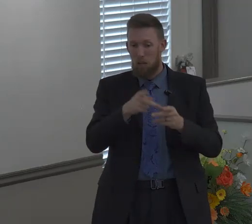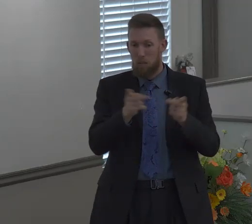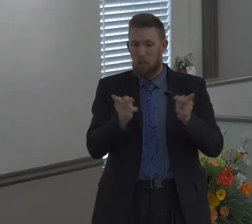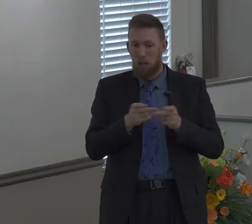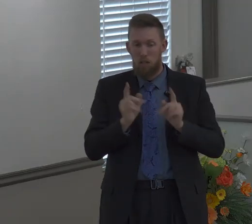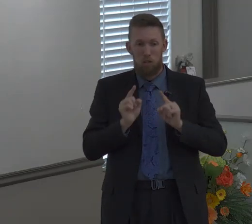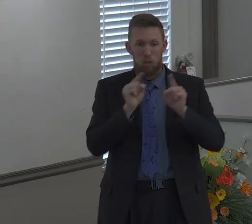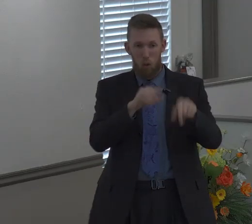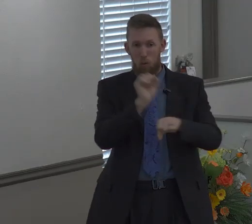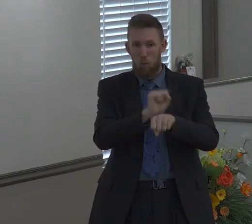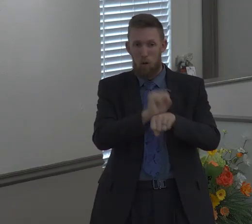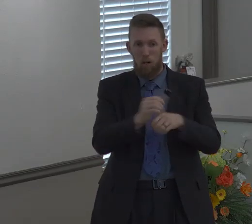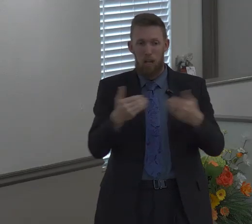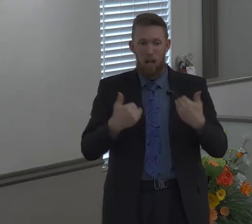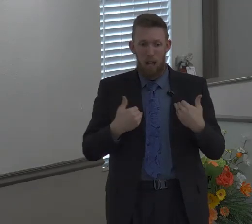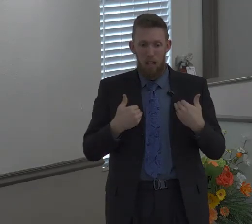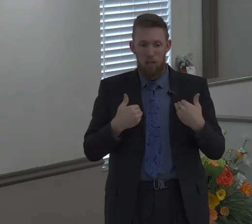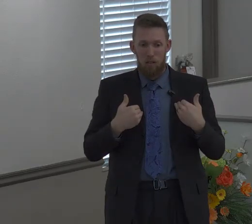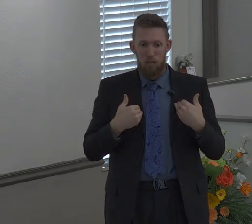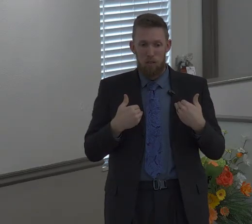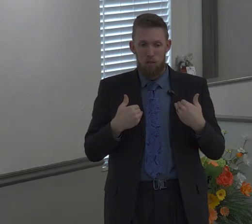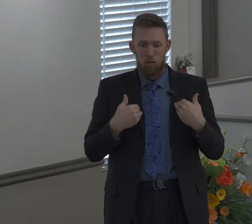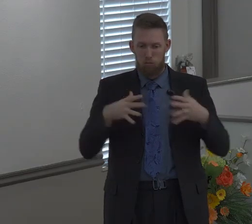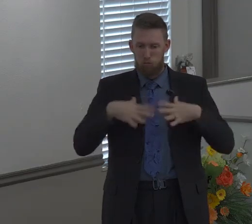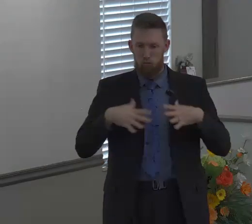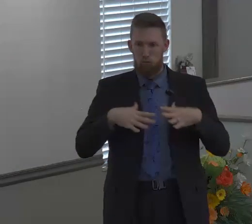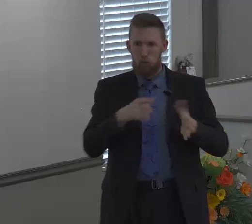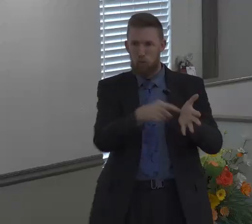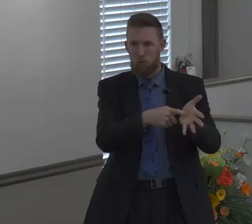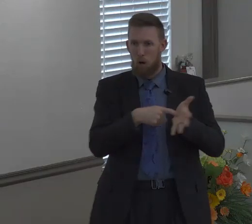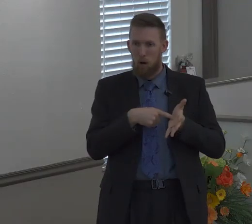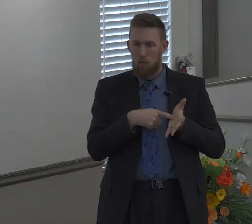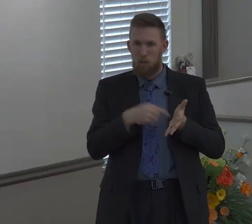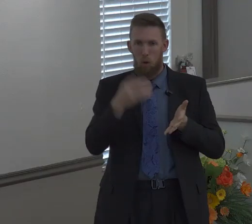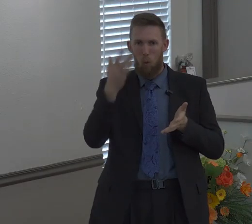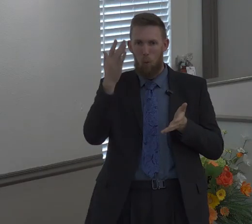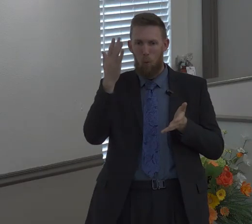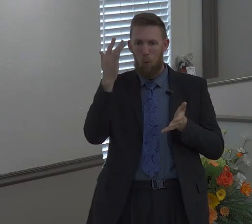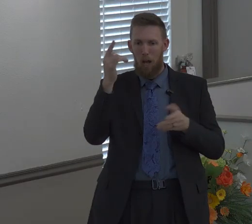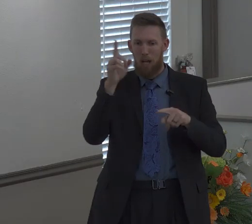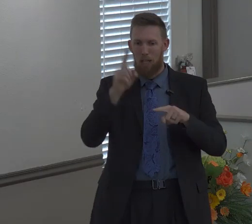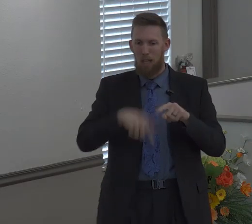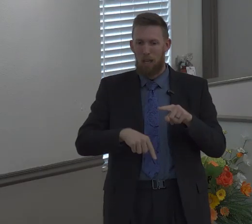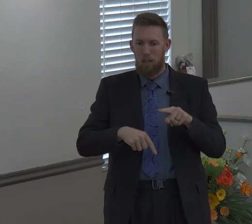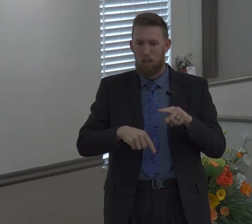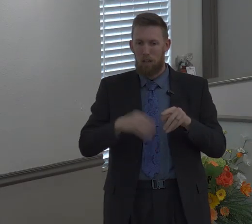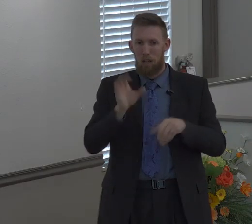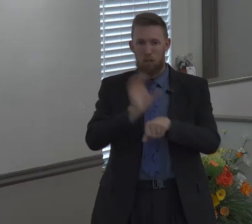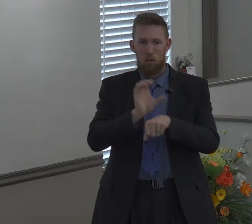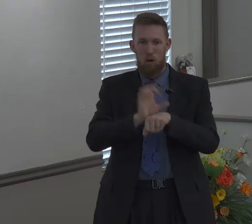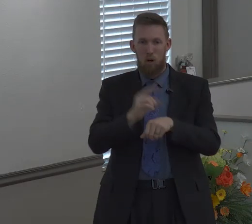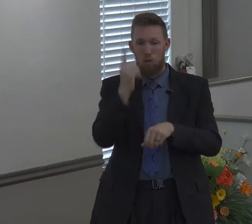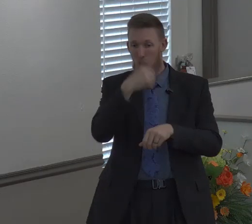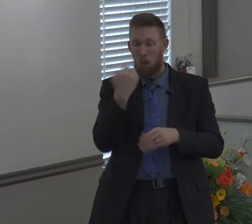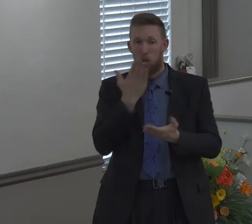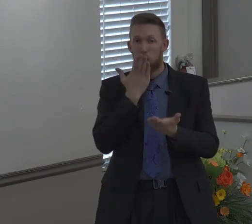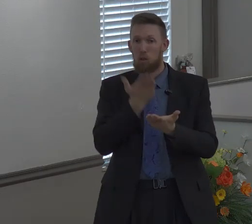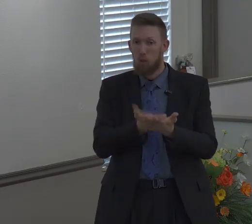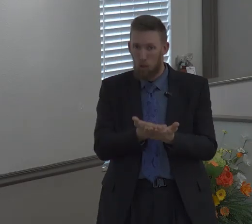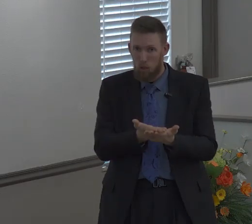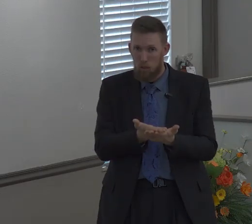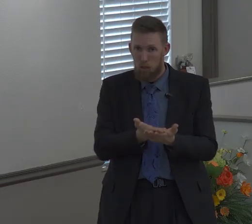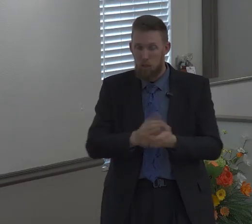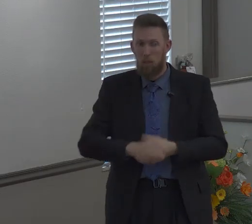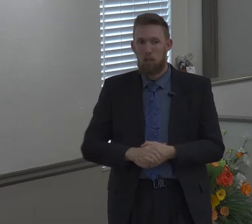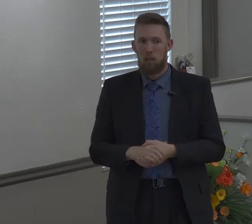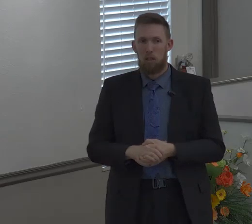has a dress code. The bank has a dress code. Why shouldn't the church look professional?